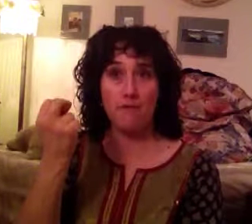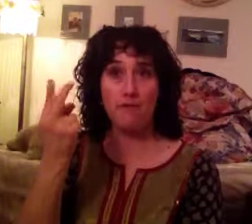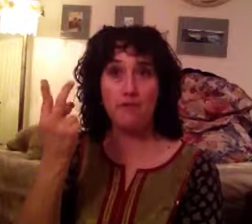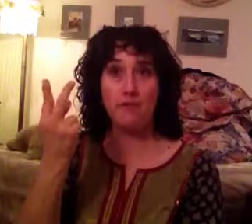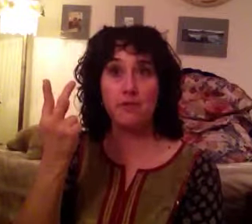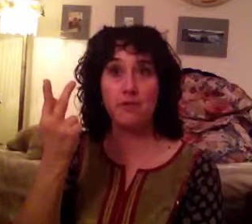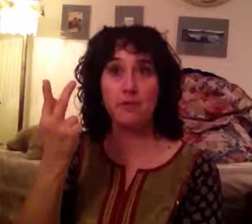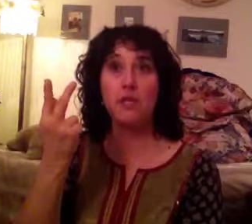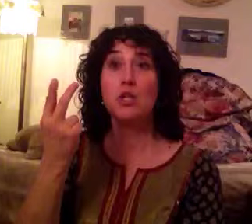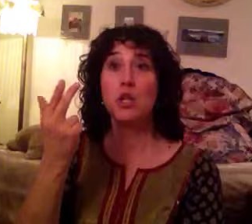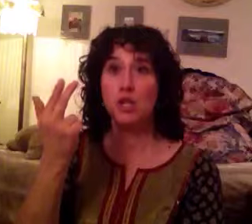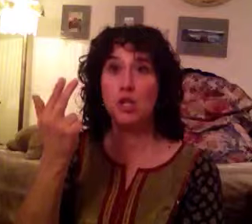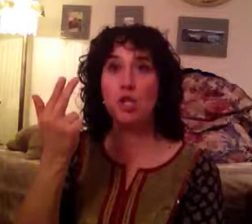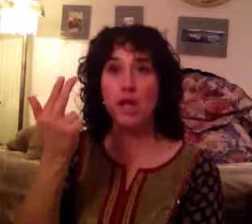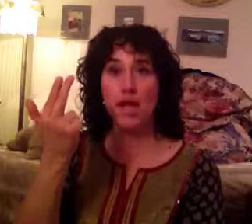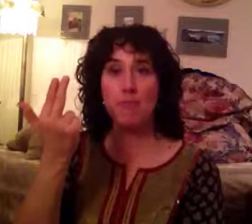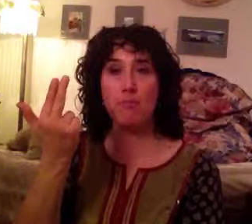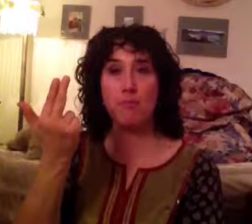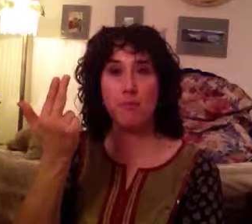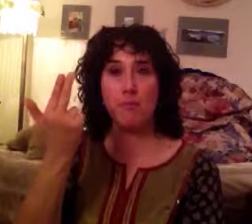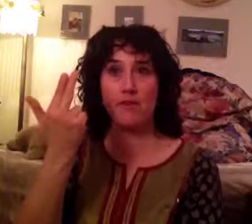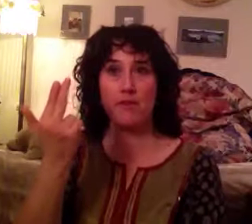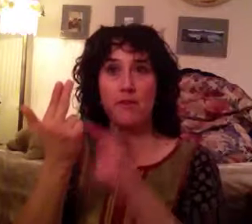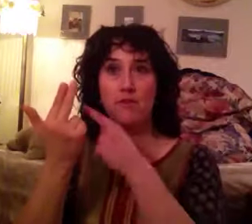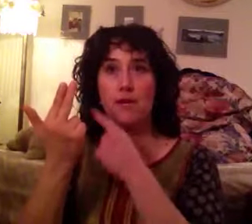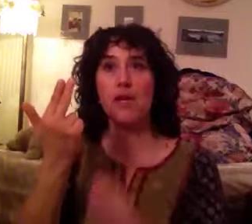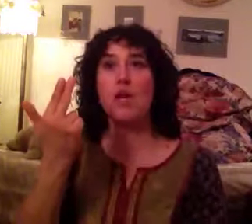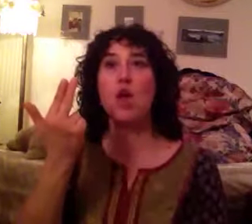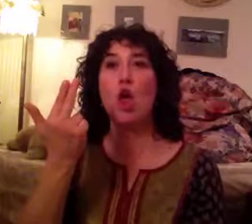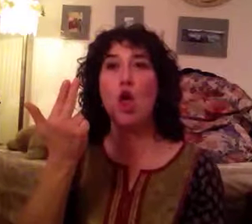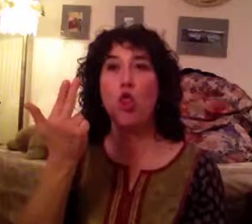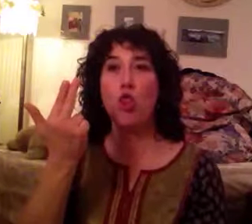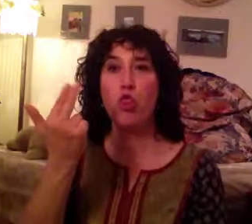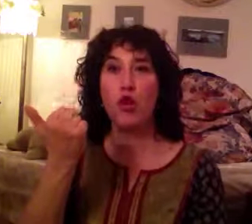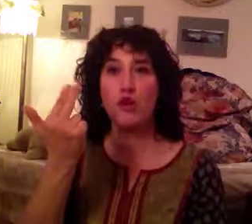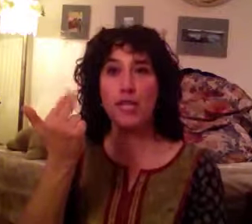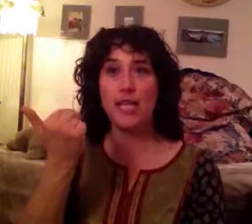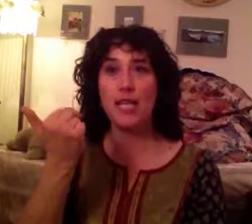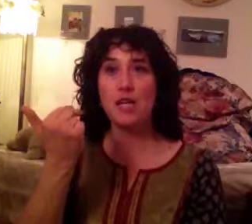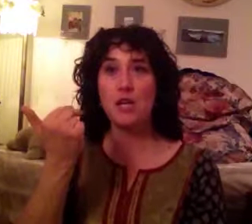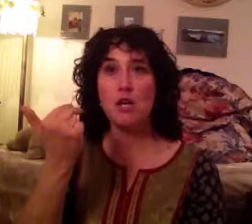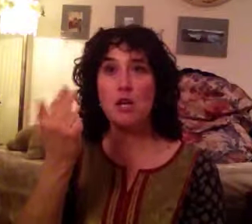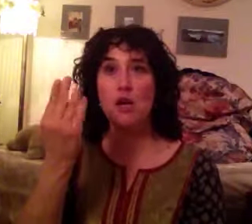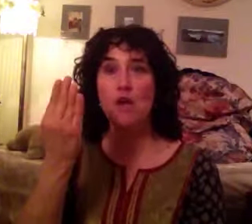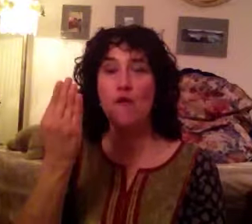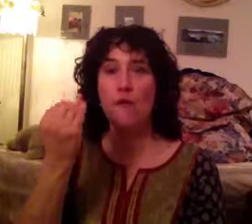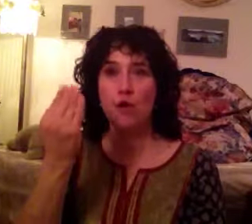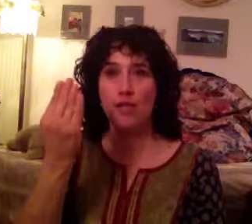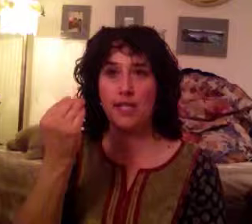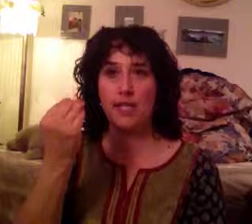12, changes shape. Remember, this is a 3. 13, 14,